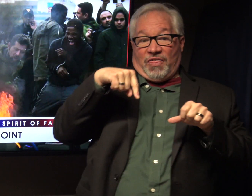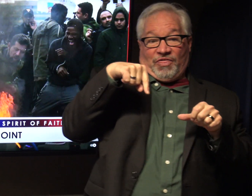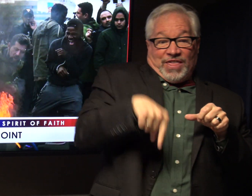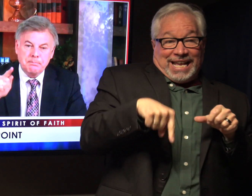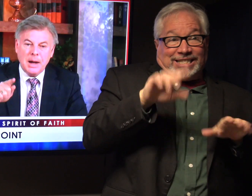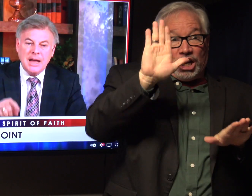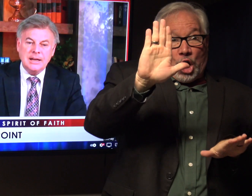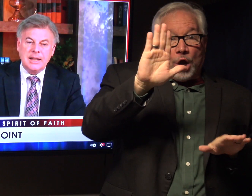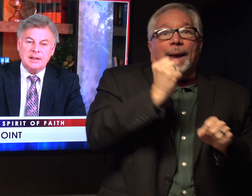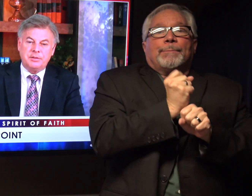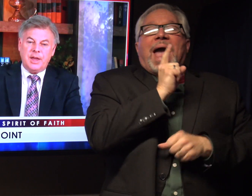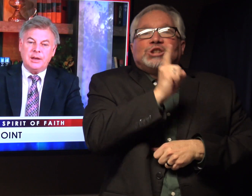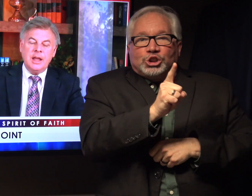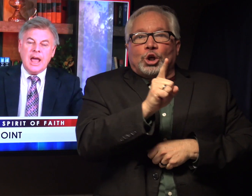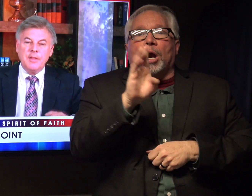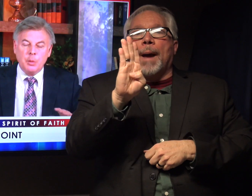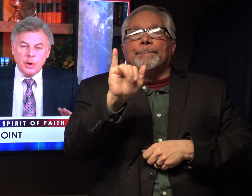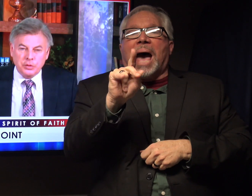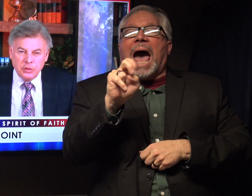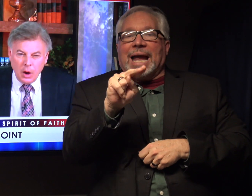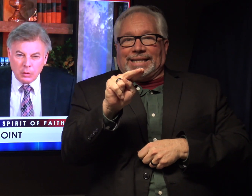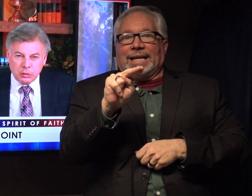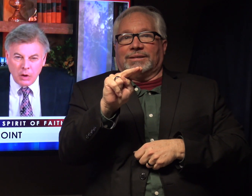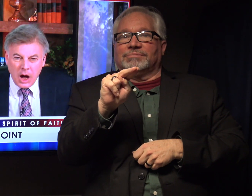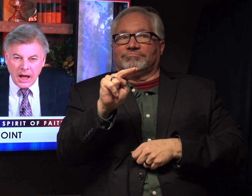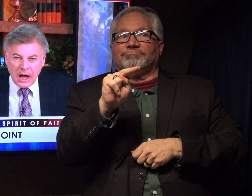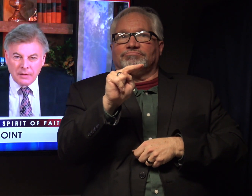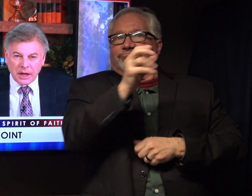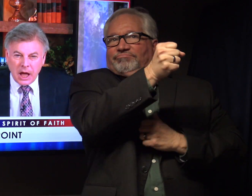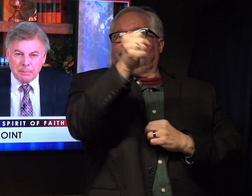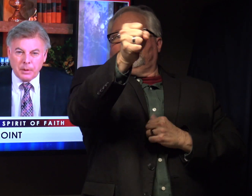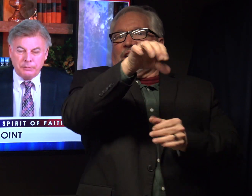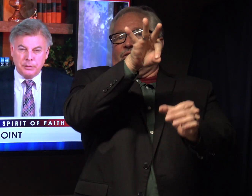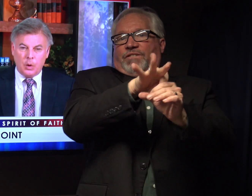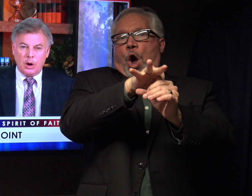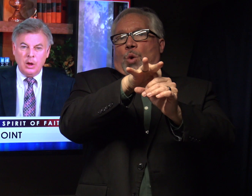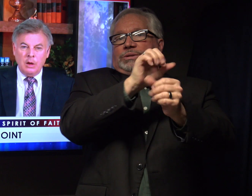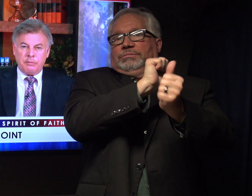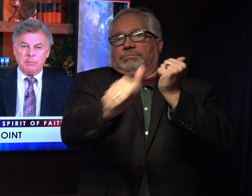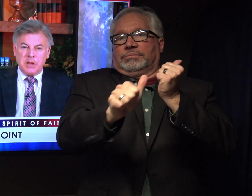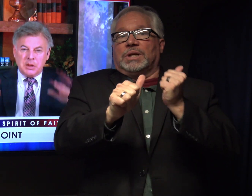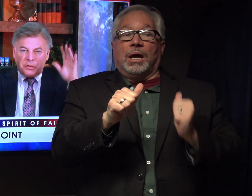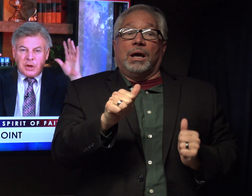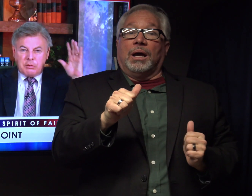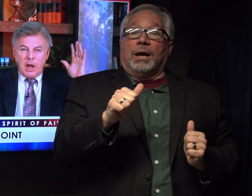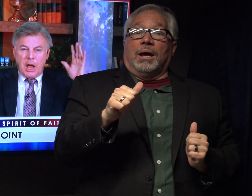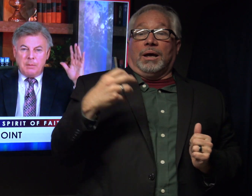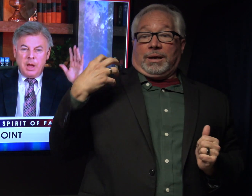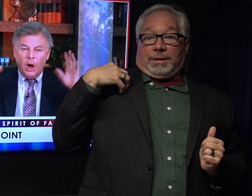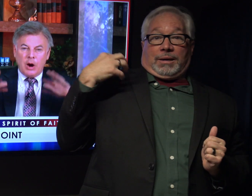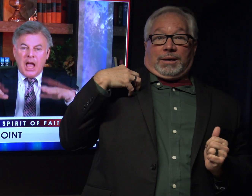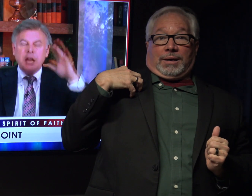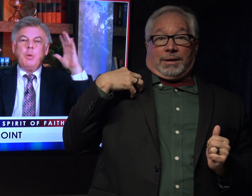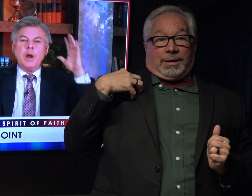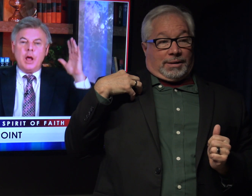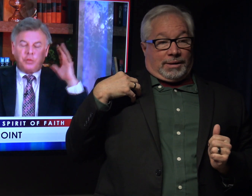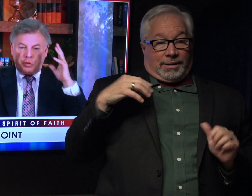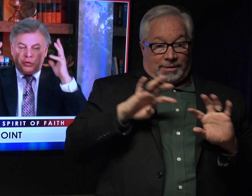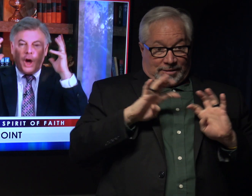that Biden gets in. And there was no cry on the Capitol floor from Lindsey Graham or anyone else stuttering